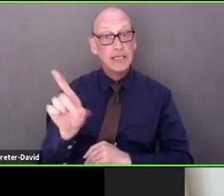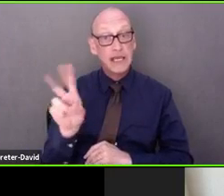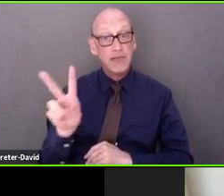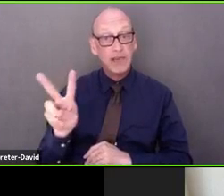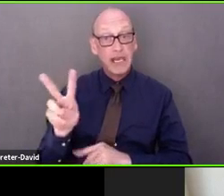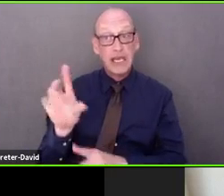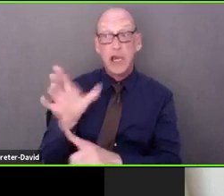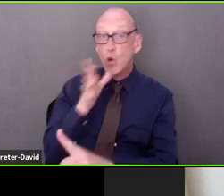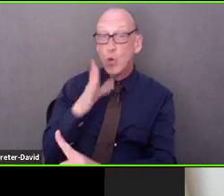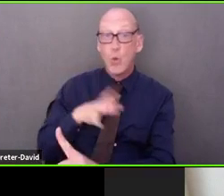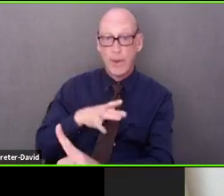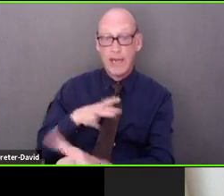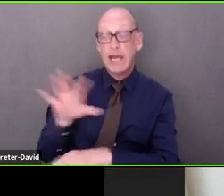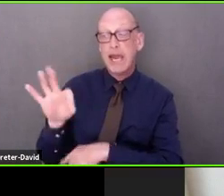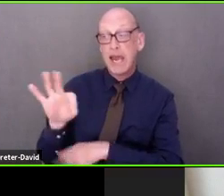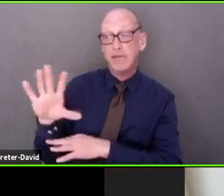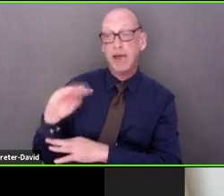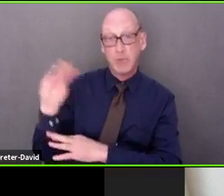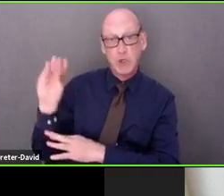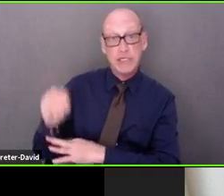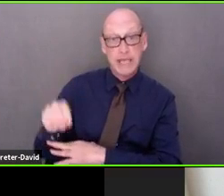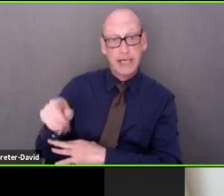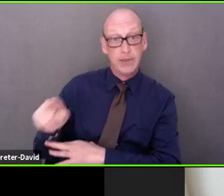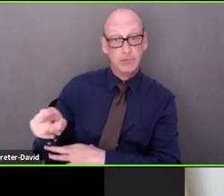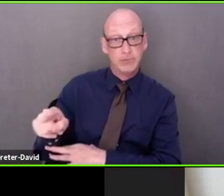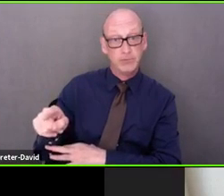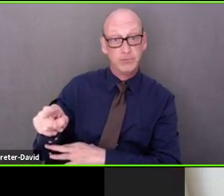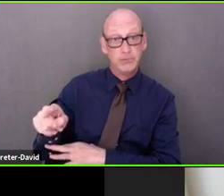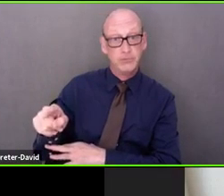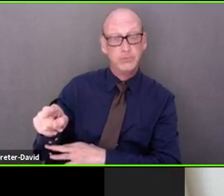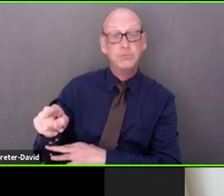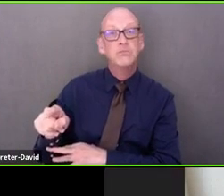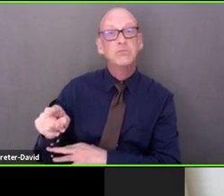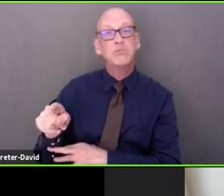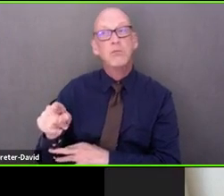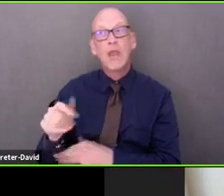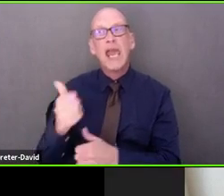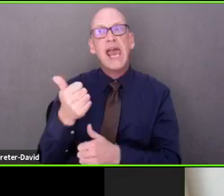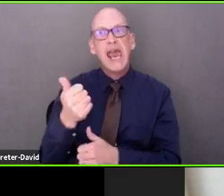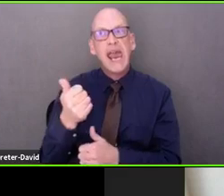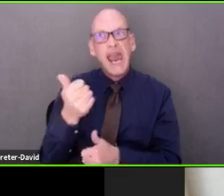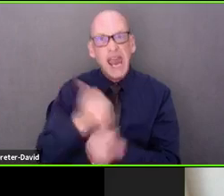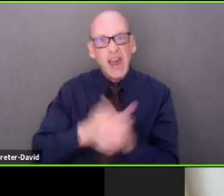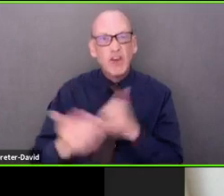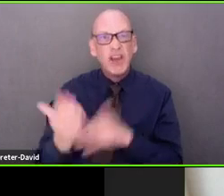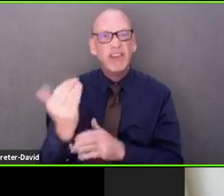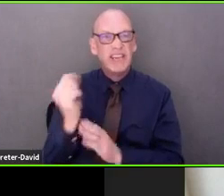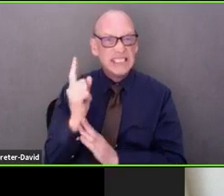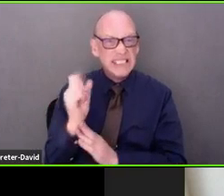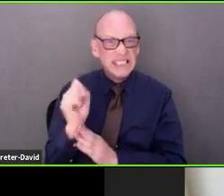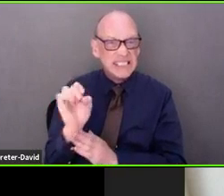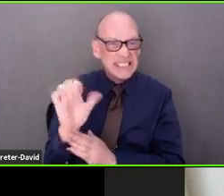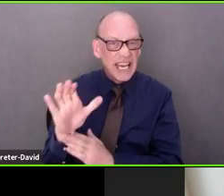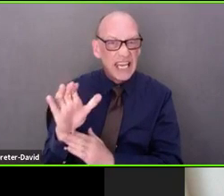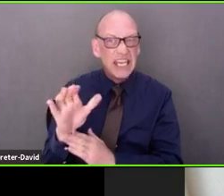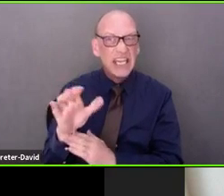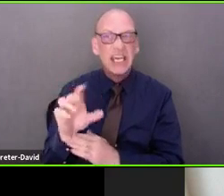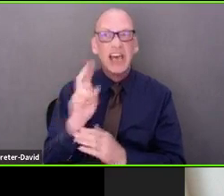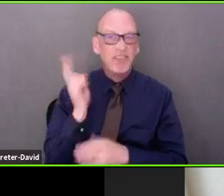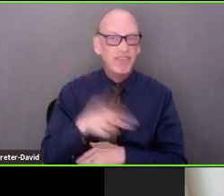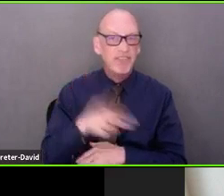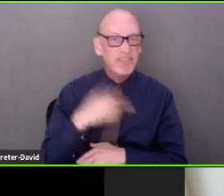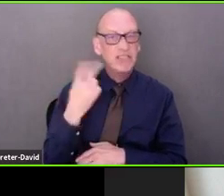about 95%. And every 5 seconds, there is a victim of domestic violence in this